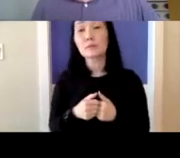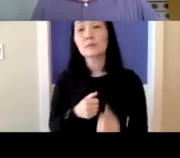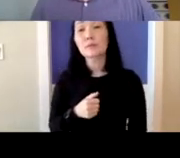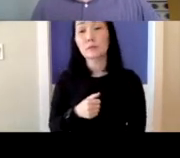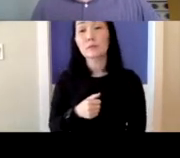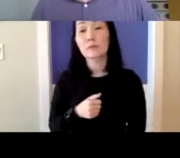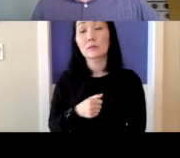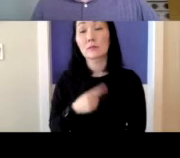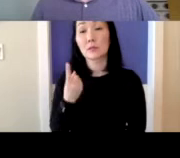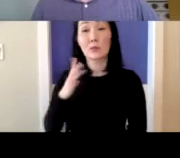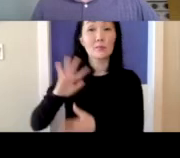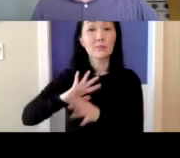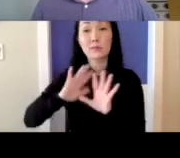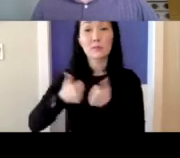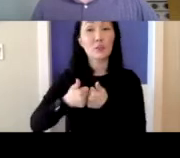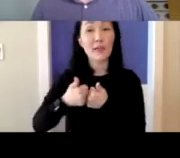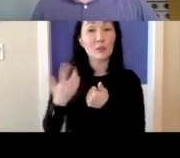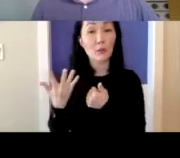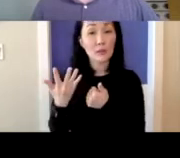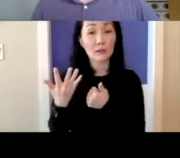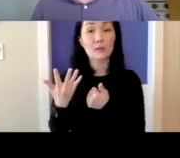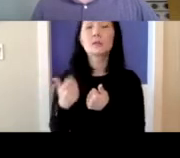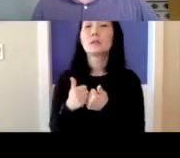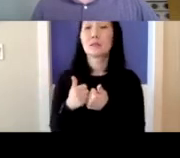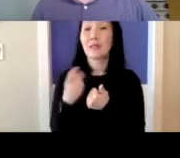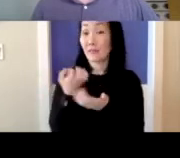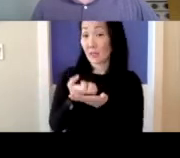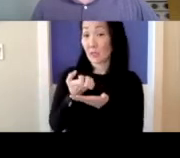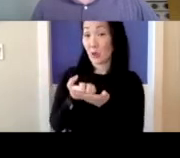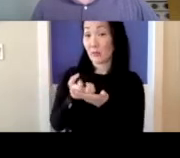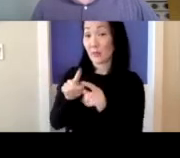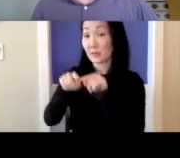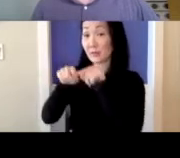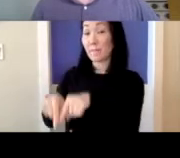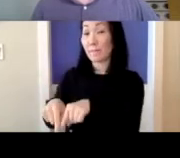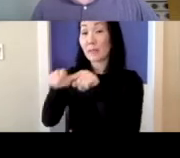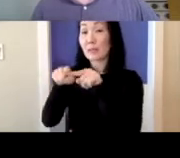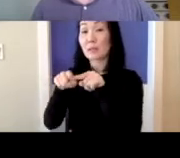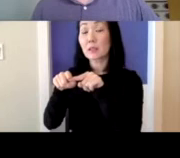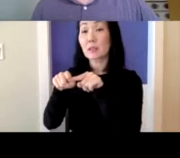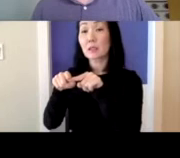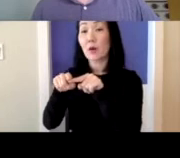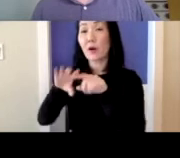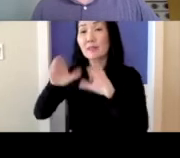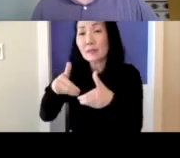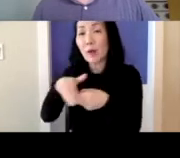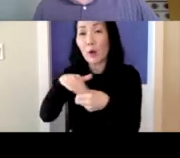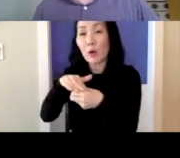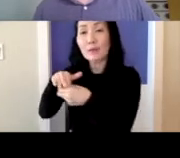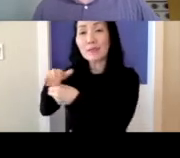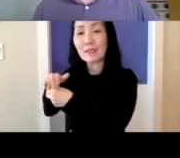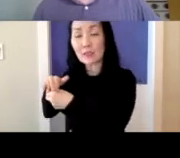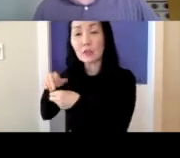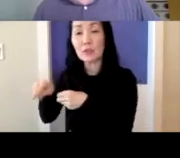one of the great challenges with economies that are dependent on a few or on a small number of sectors is that there's always that urge to try